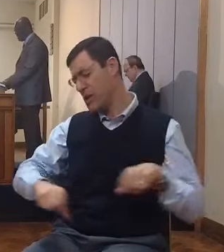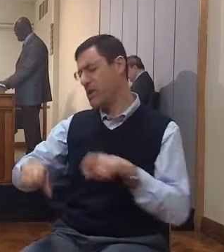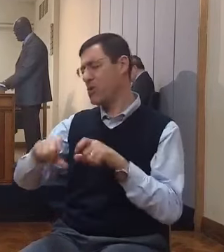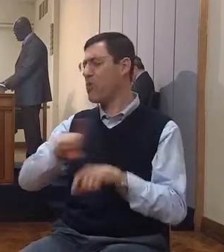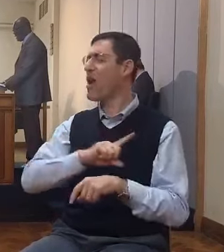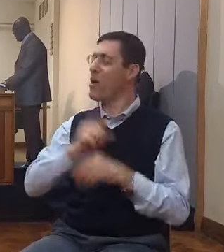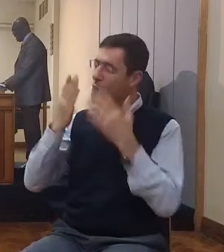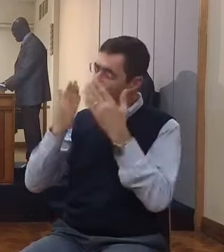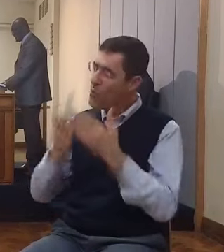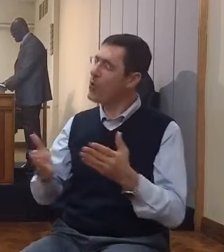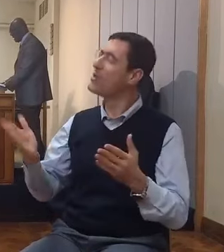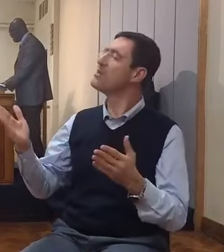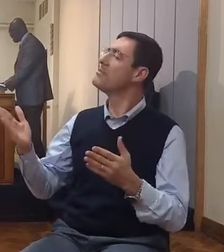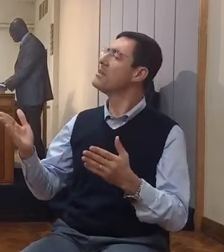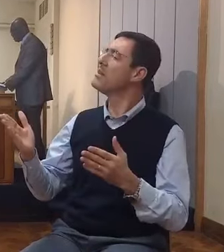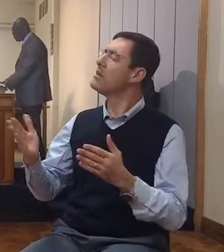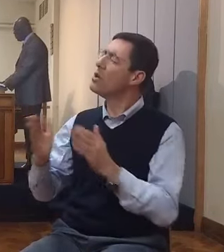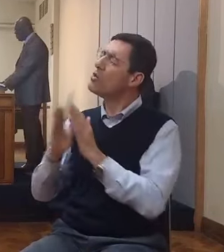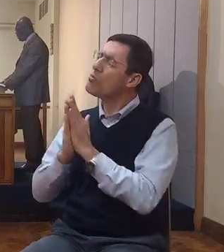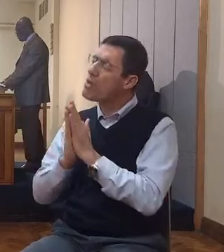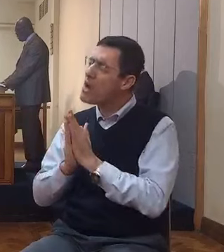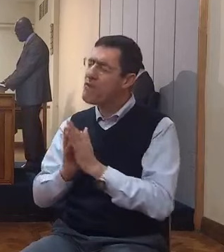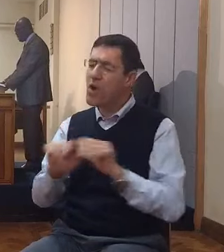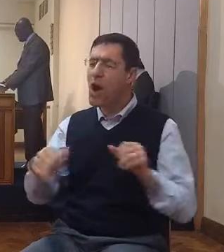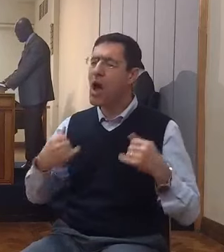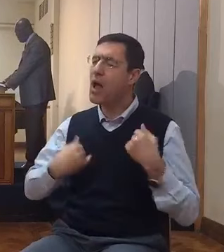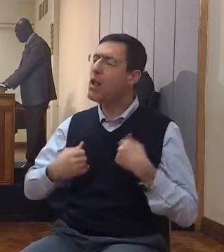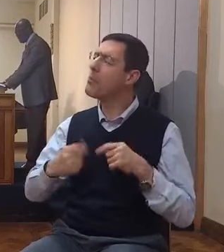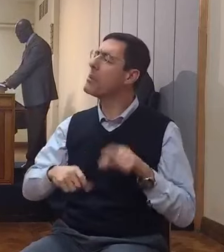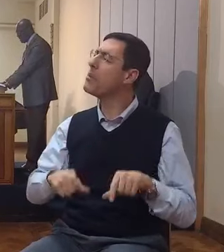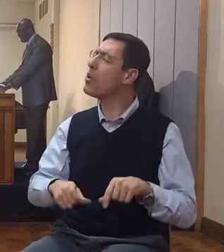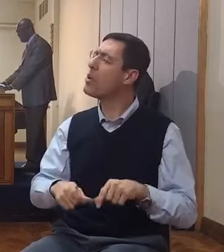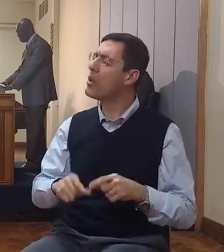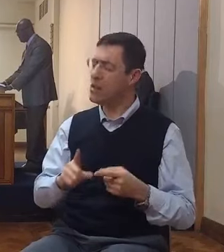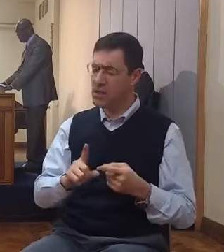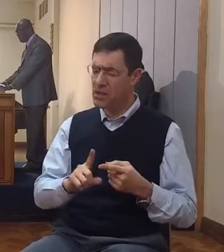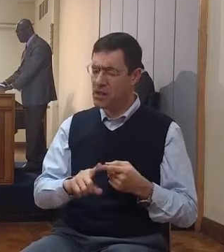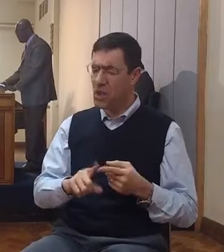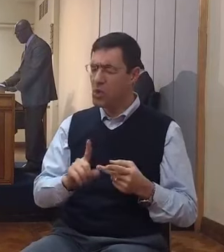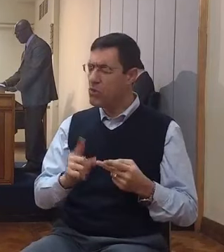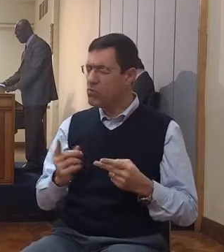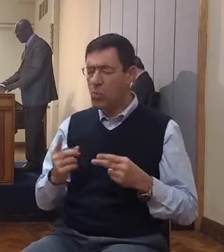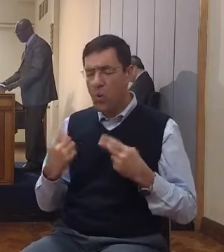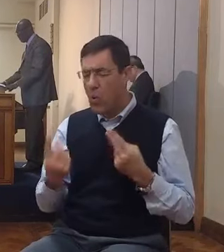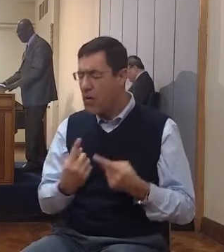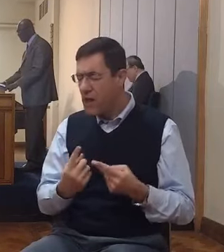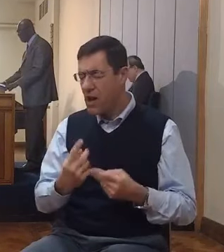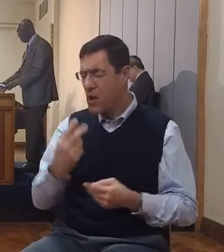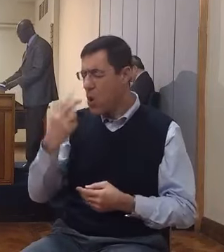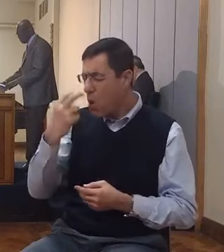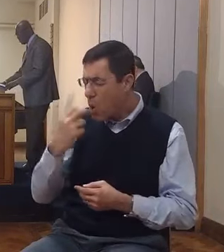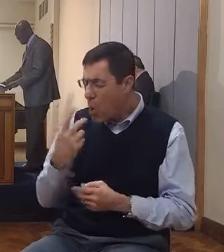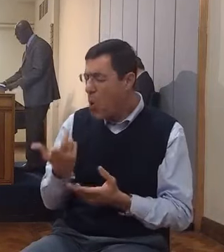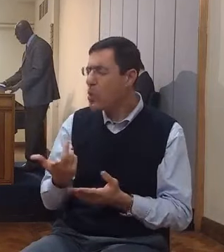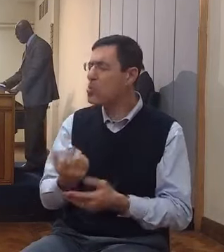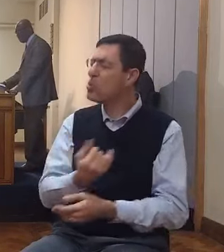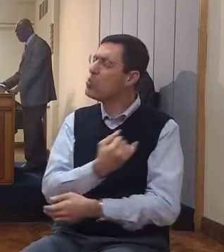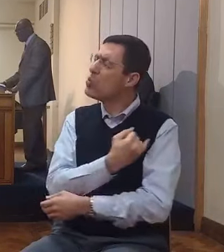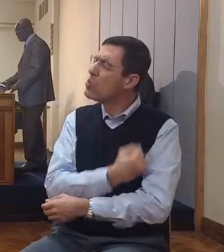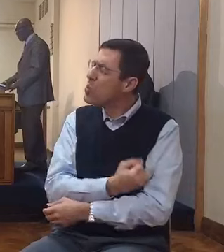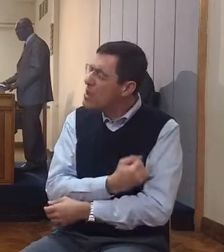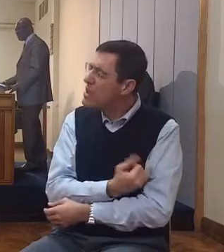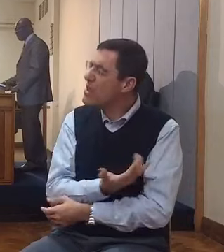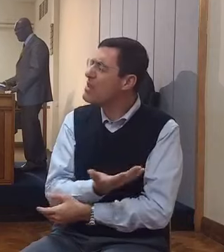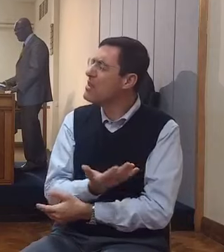are sick and laid aside. We do bring those that are elderly, weak and infirm, and pray that it